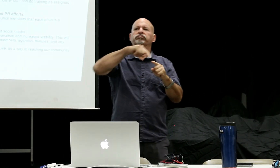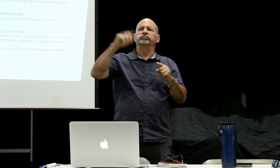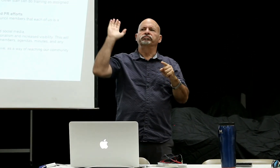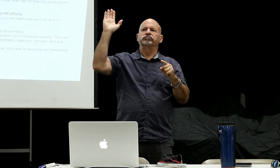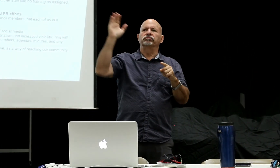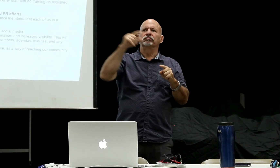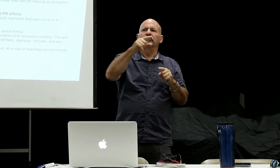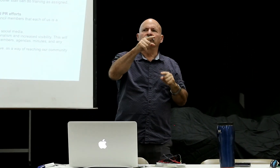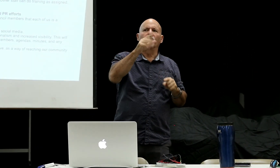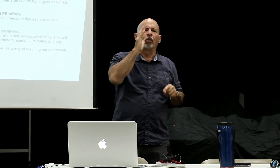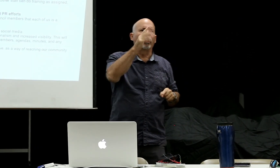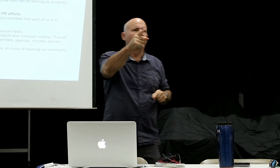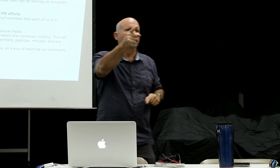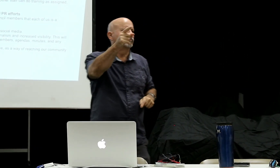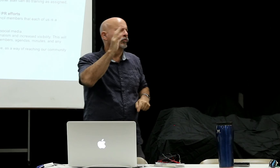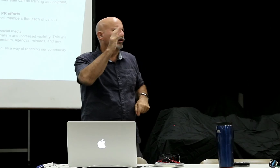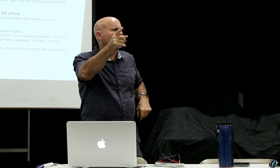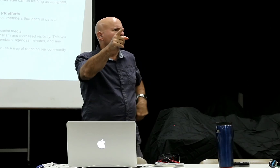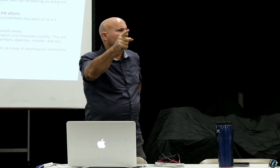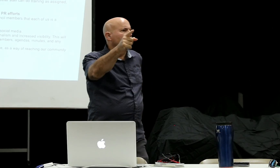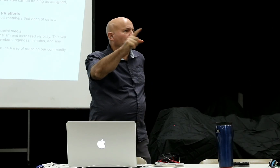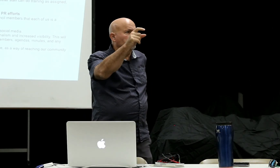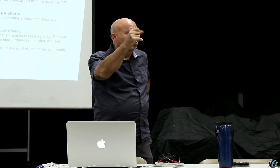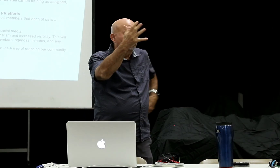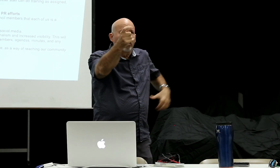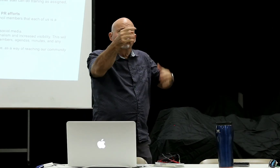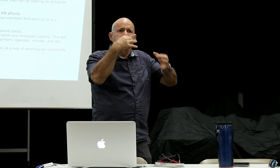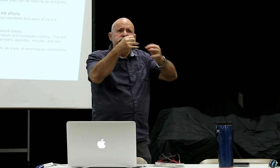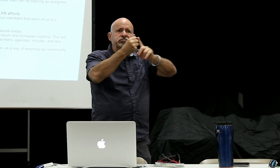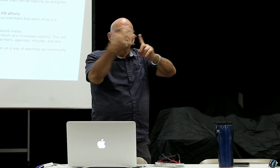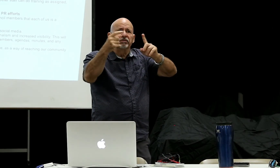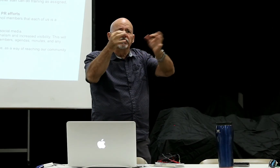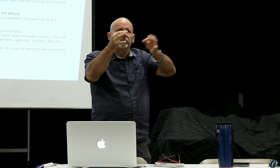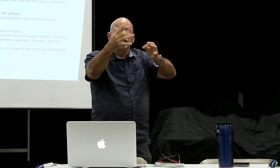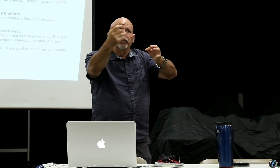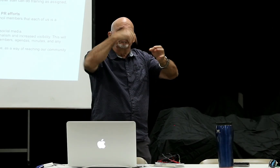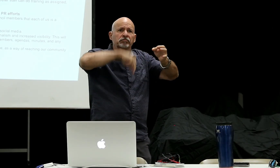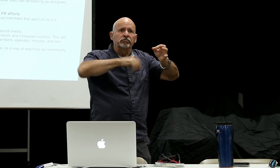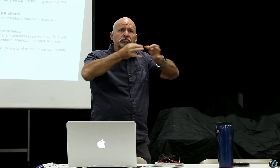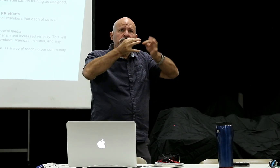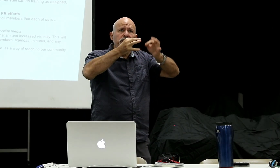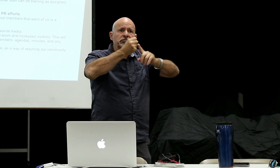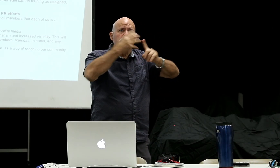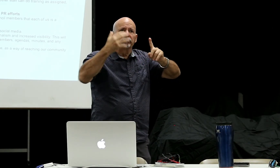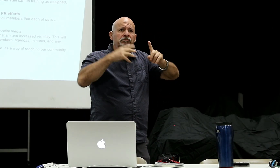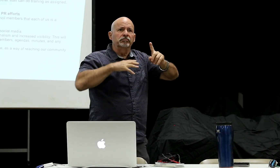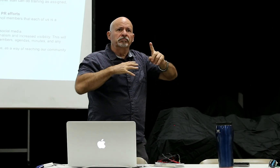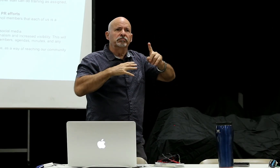Right. So, right, it depends. It's not your fault necessarily, but it's really just if we were able to have